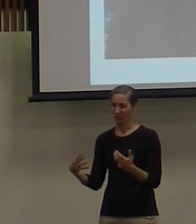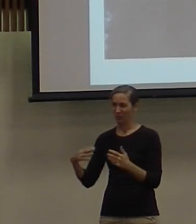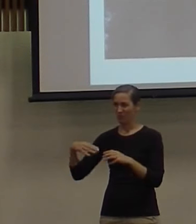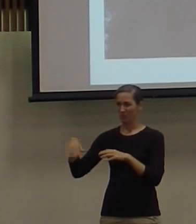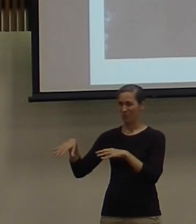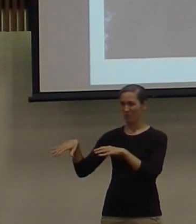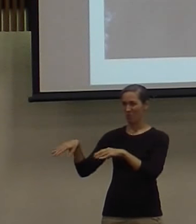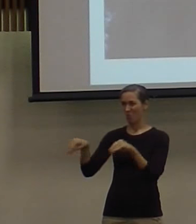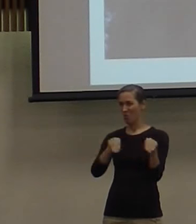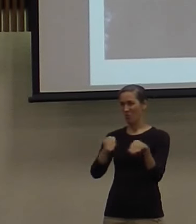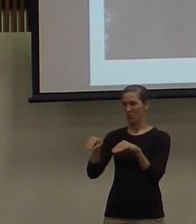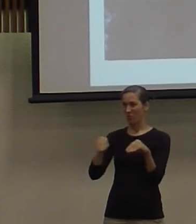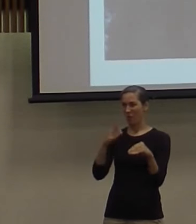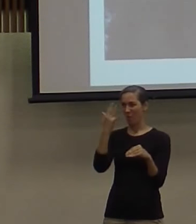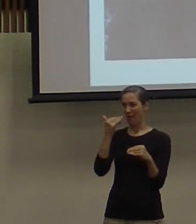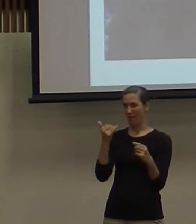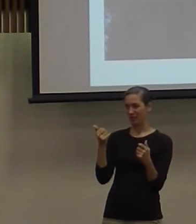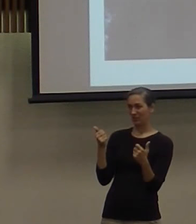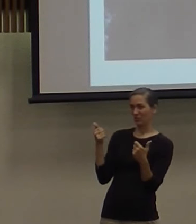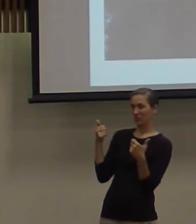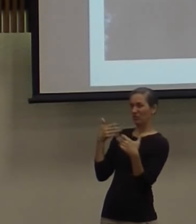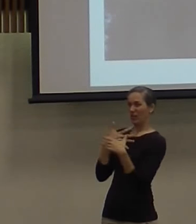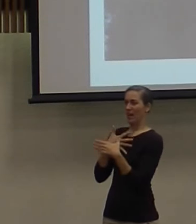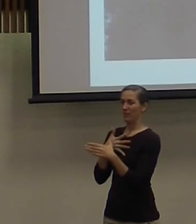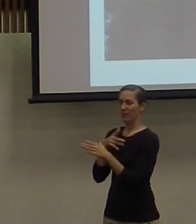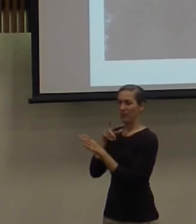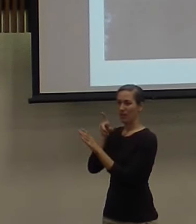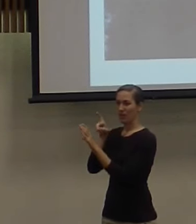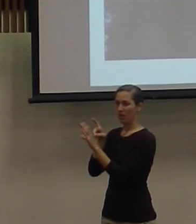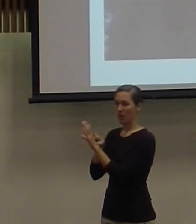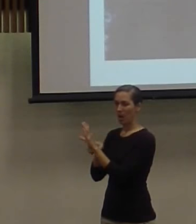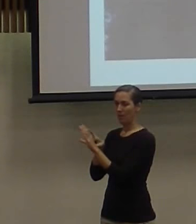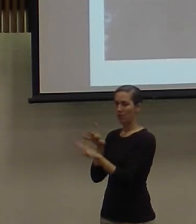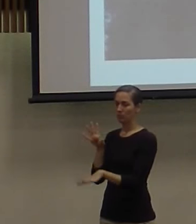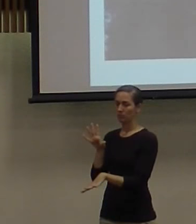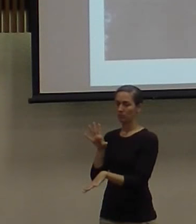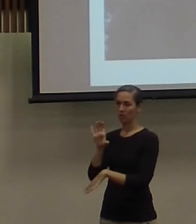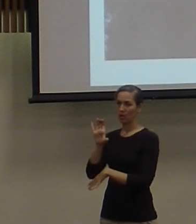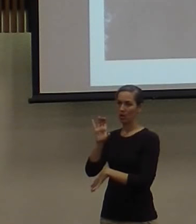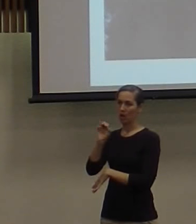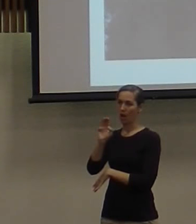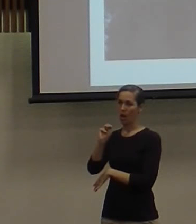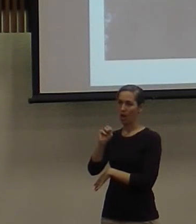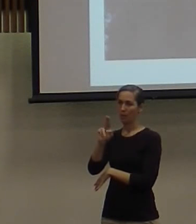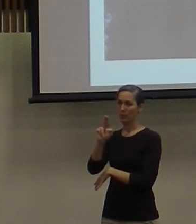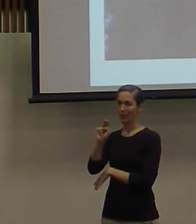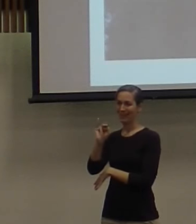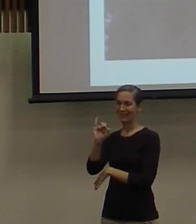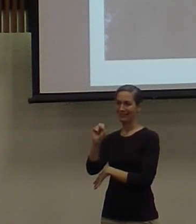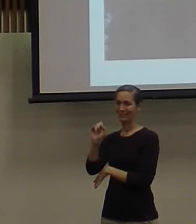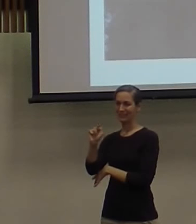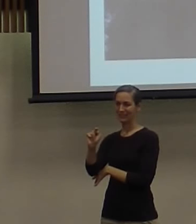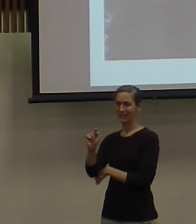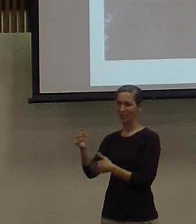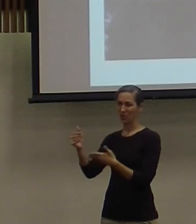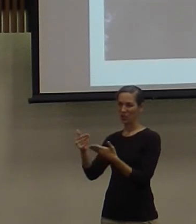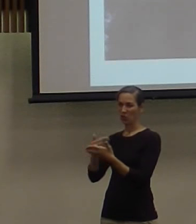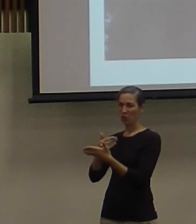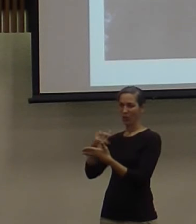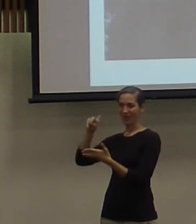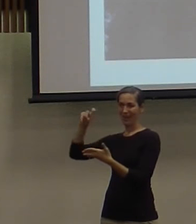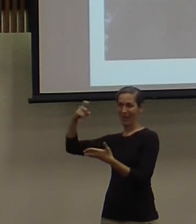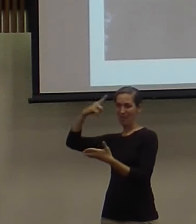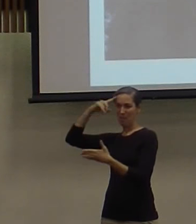of the fear of the communists, the new government. So most of the church leaders were